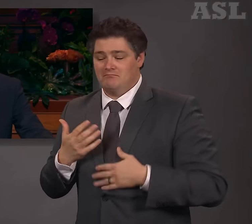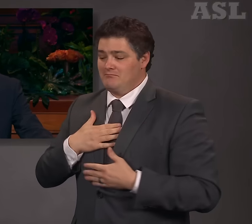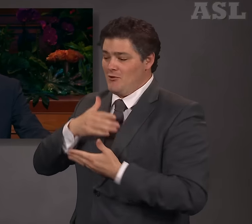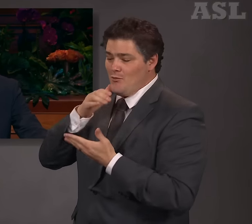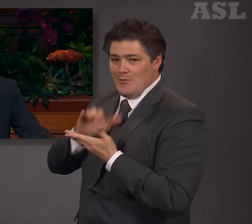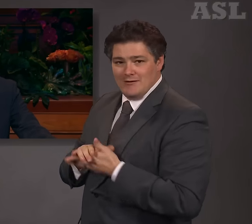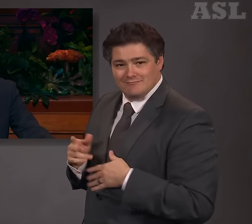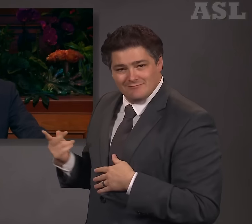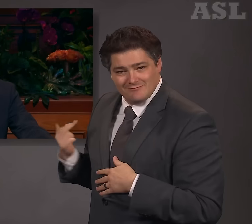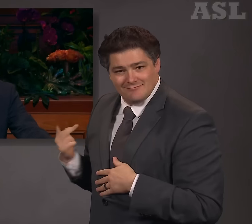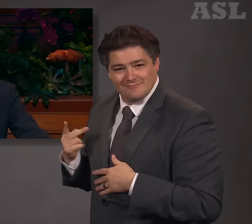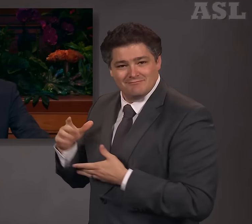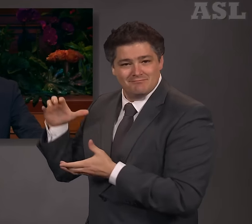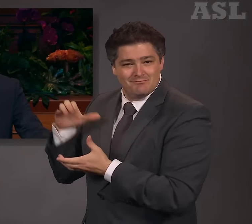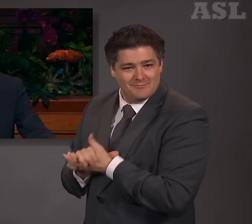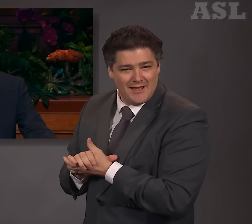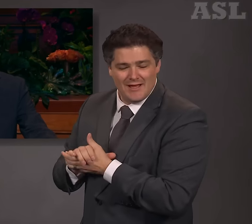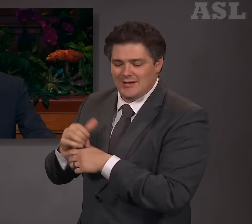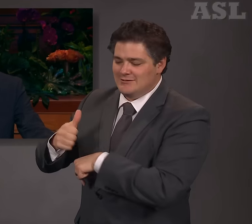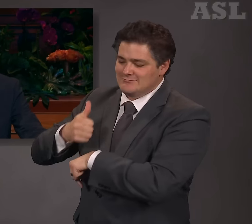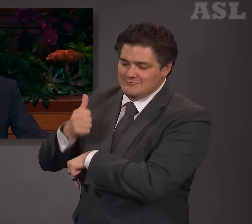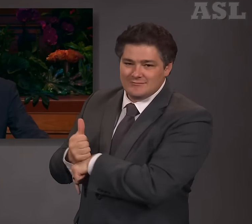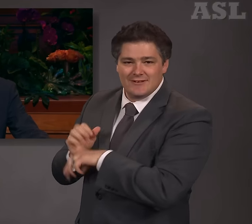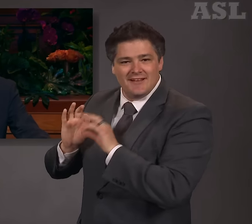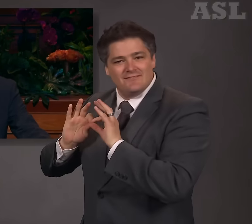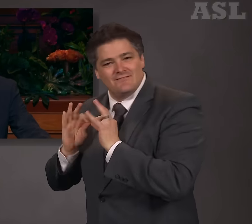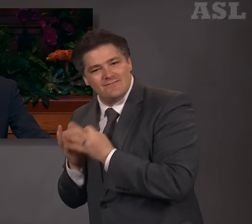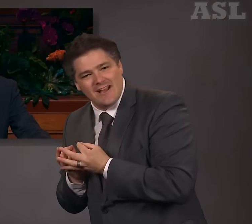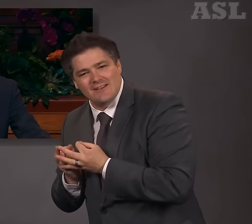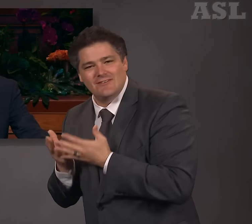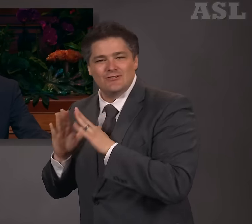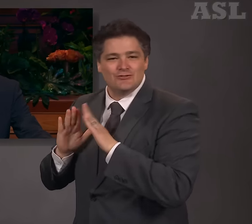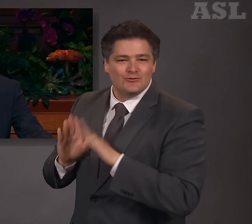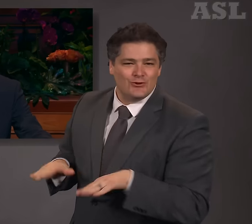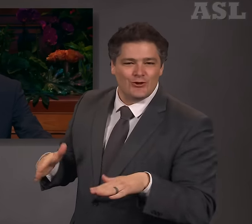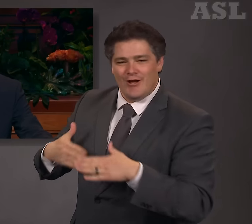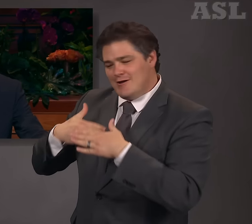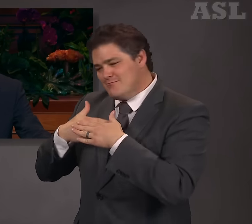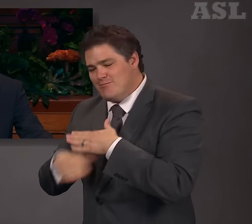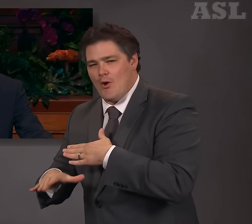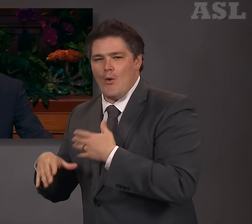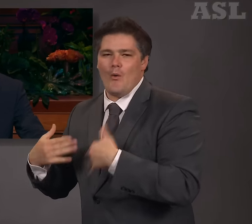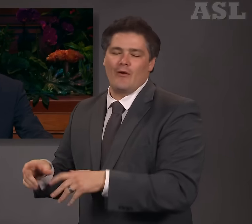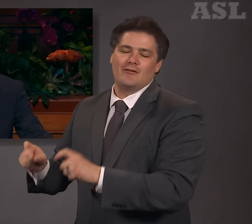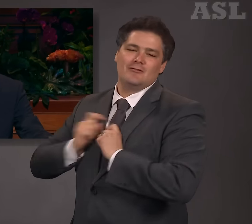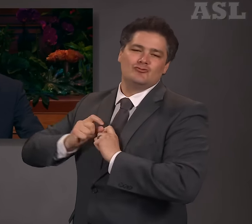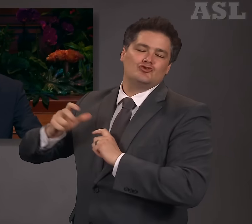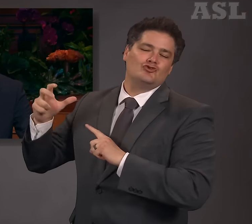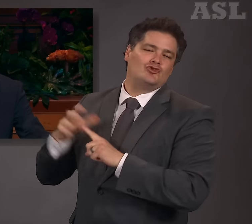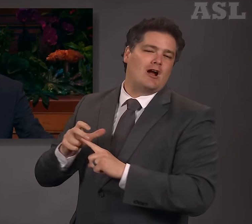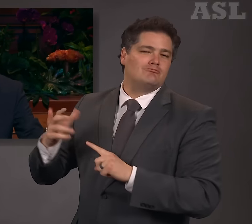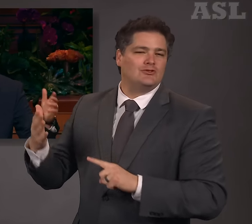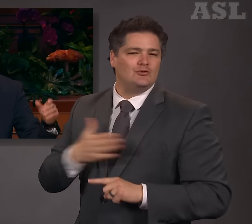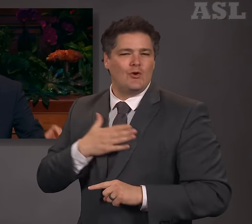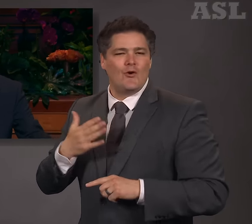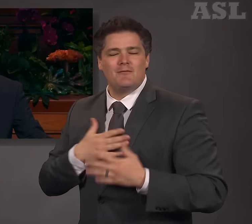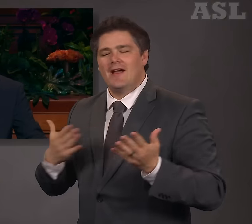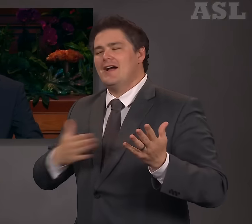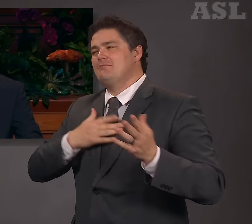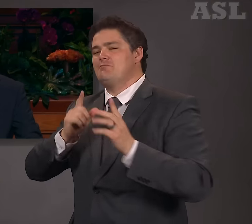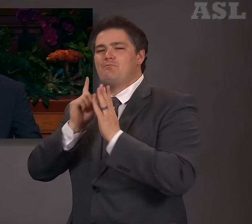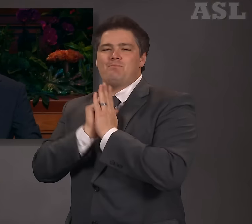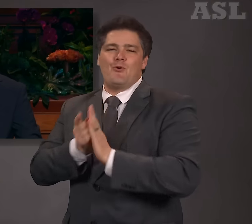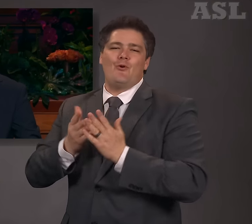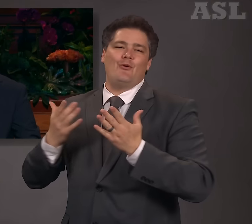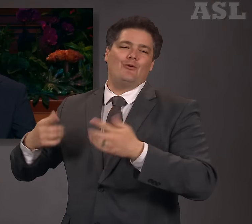have ever experienced in our lives, but also the most profound moments of pain, anguish, and grief when something